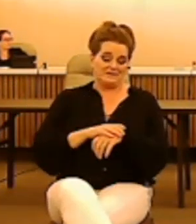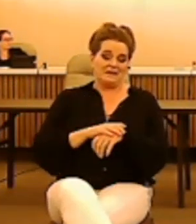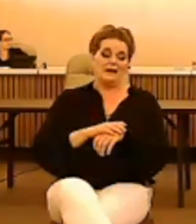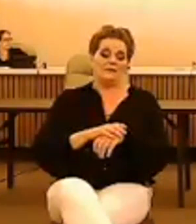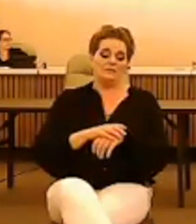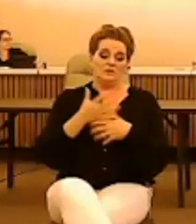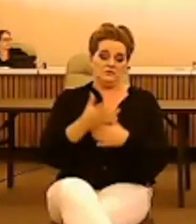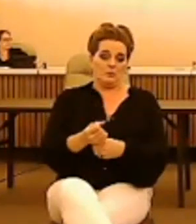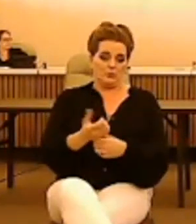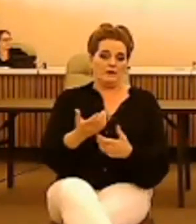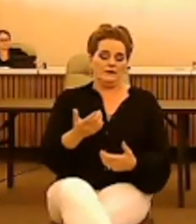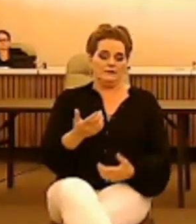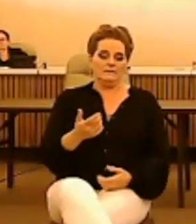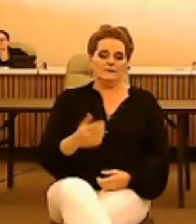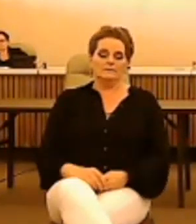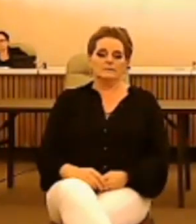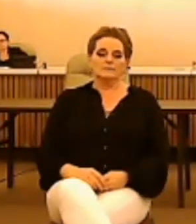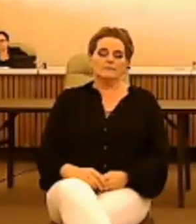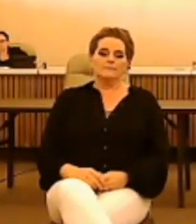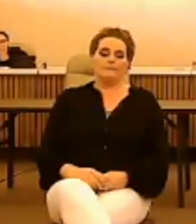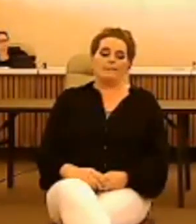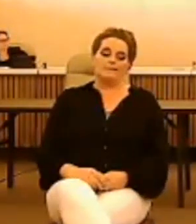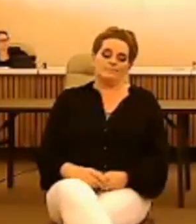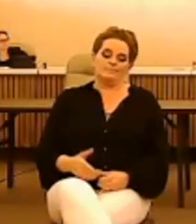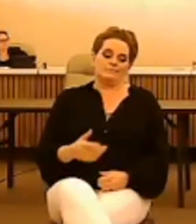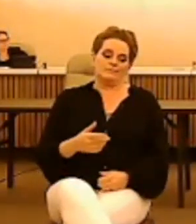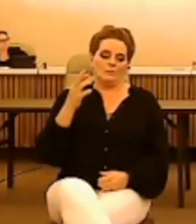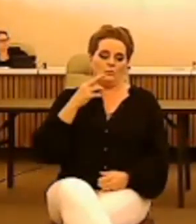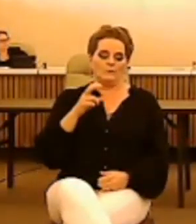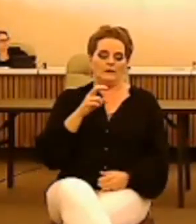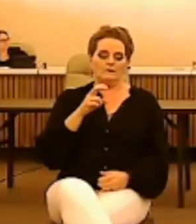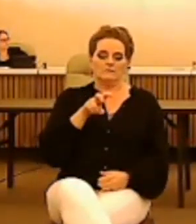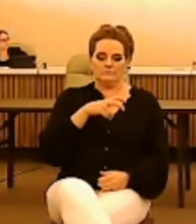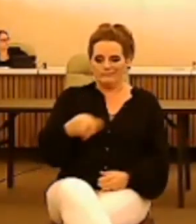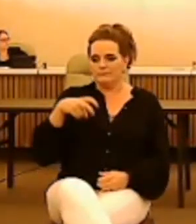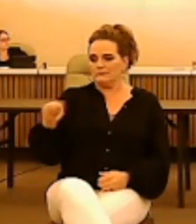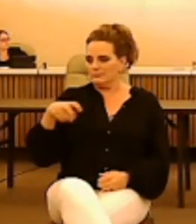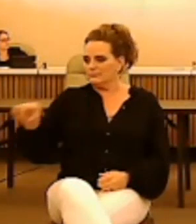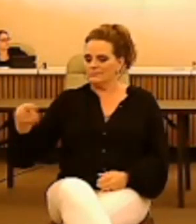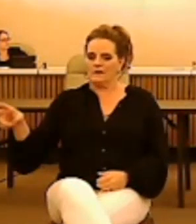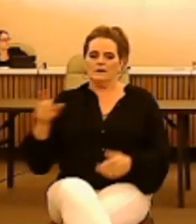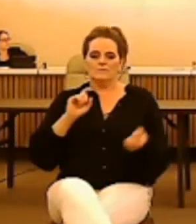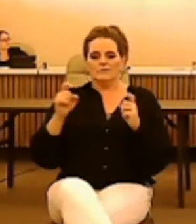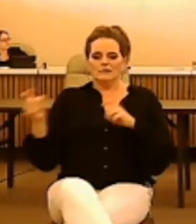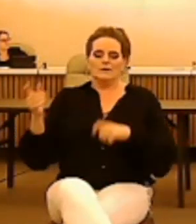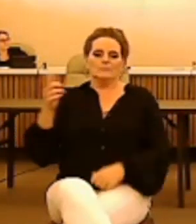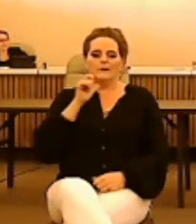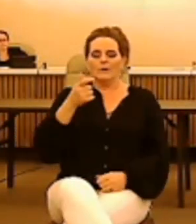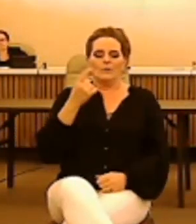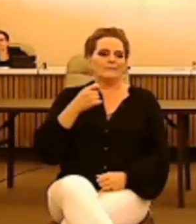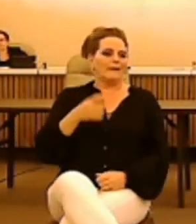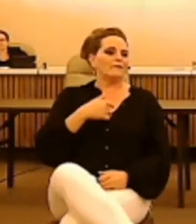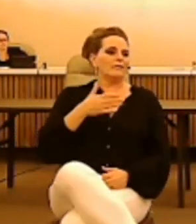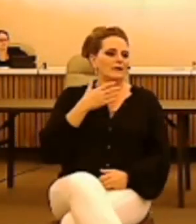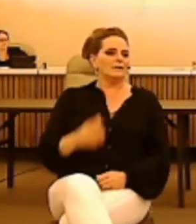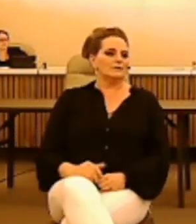summary here for what's in the list. Because when we transition from one to the other, you don't always have the thing Complete. open. Yeah, the